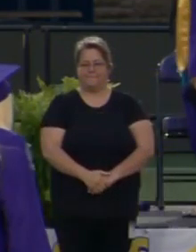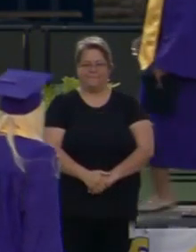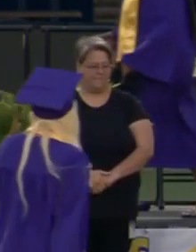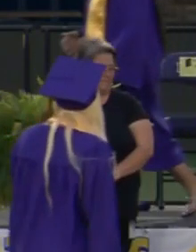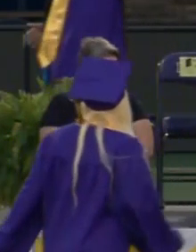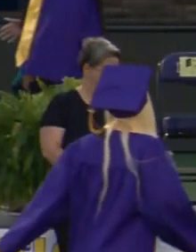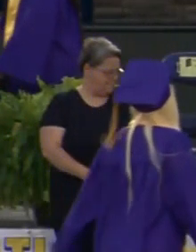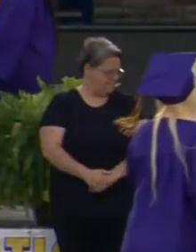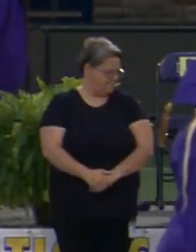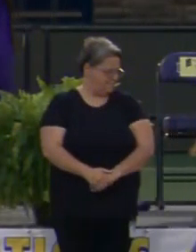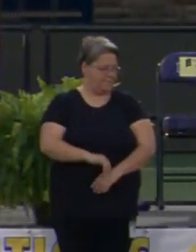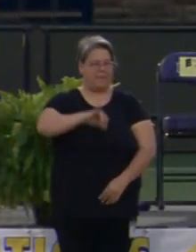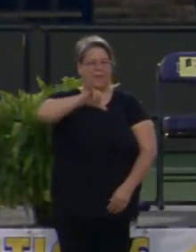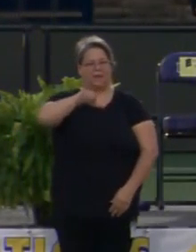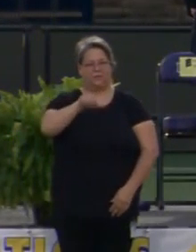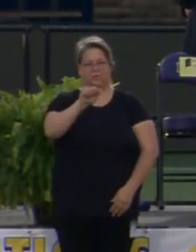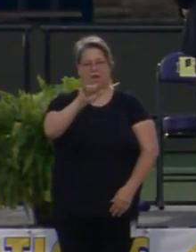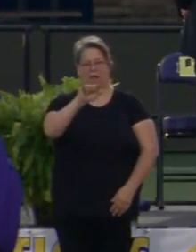Jair Maldonado.